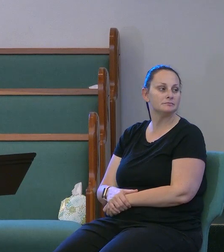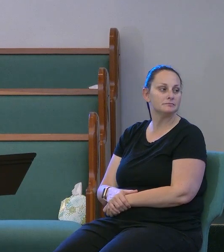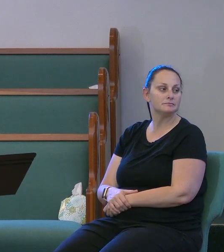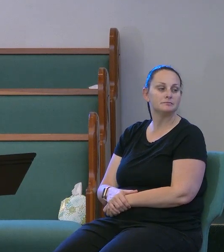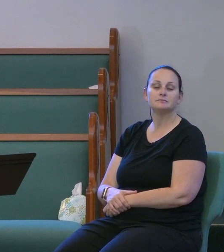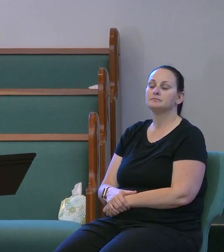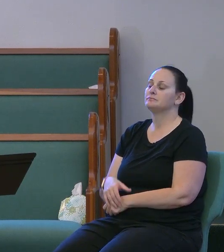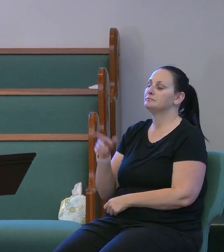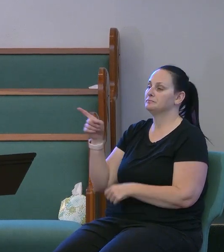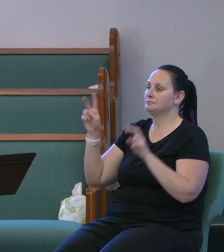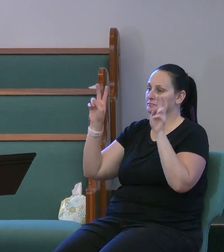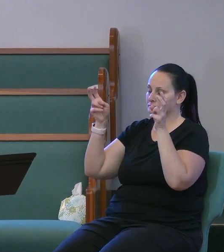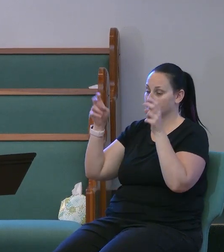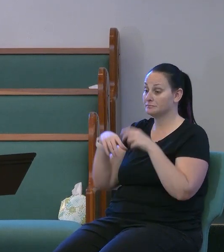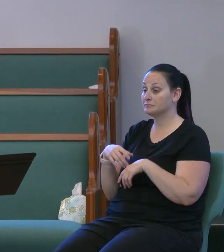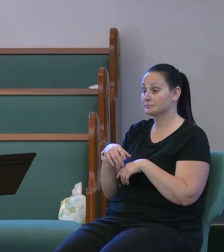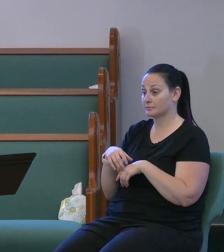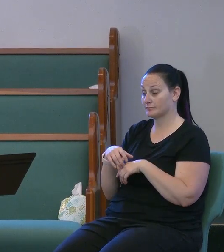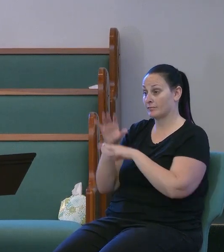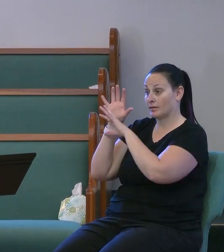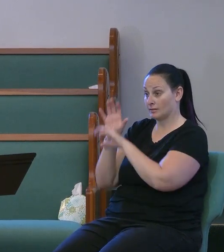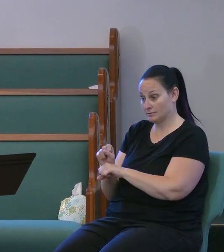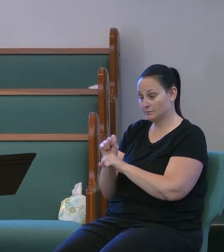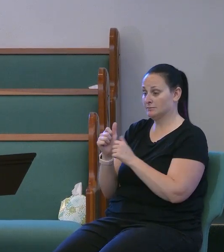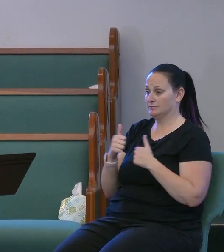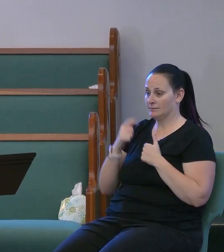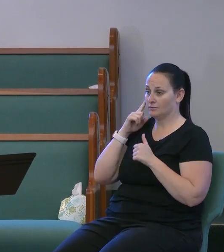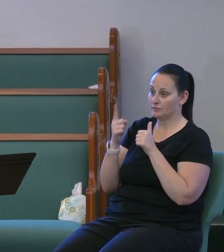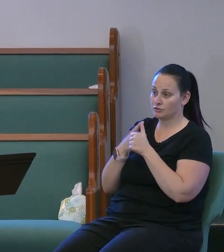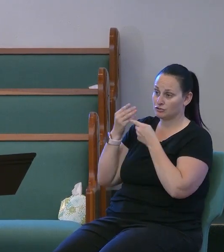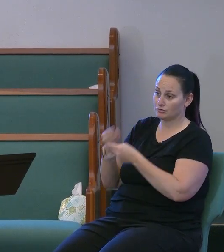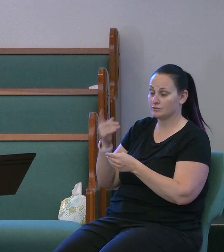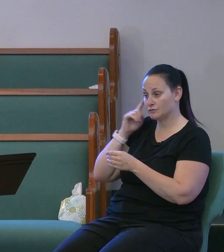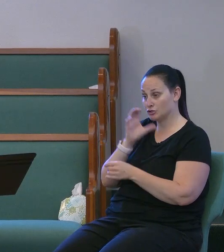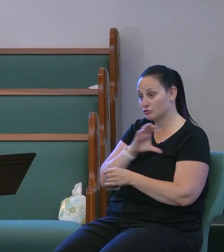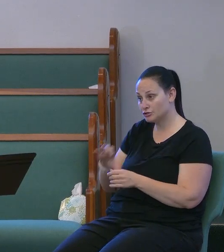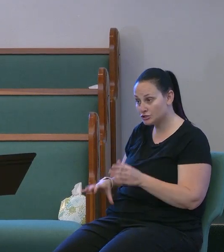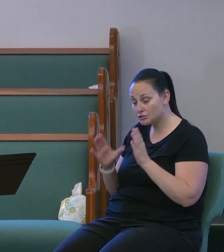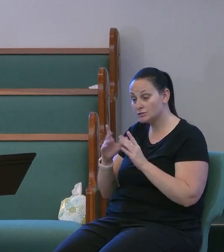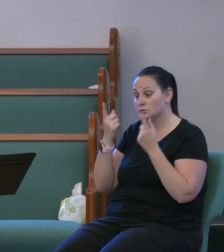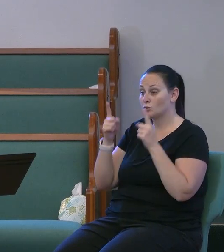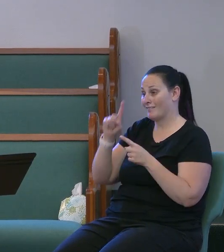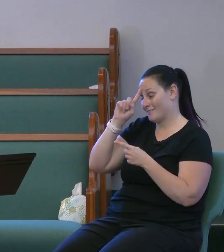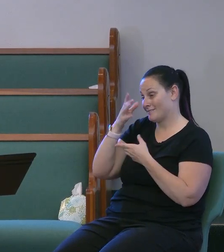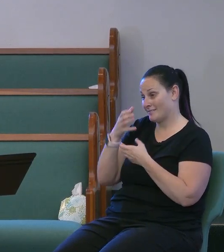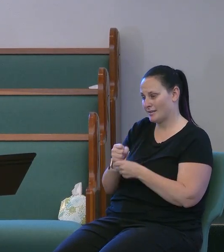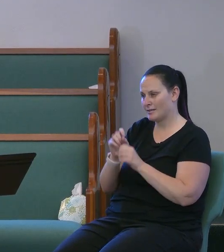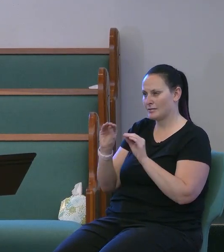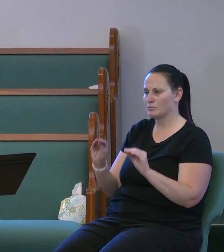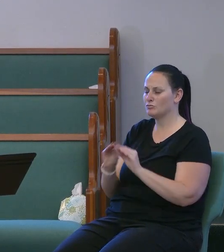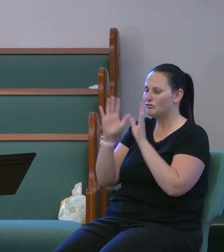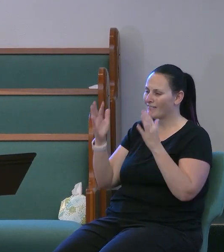She said, a custom existed among the first generations of Christians when faith was a bright fire